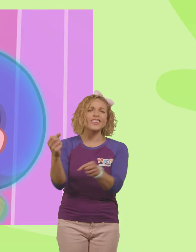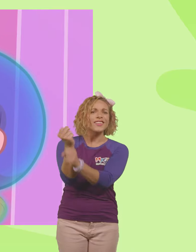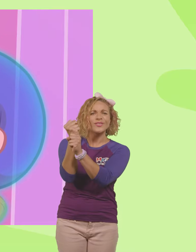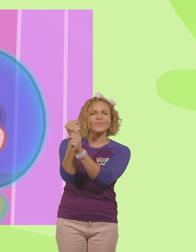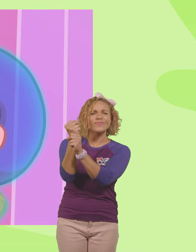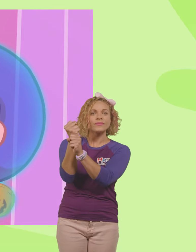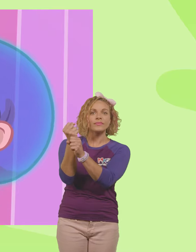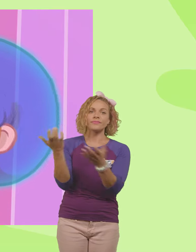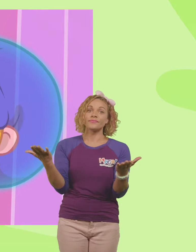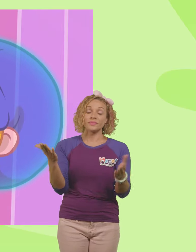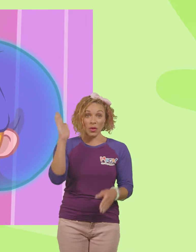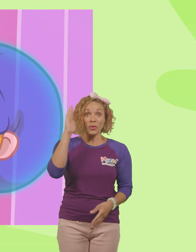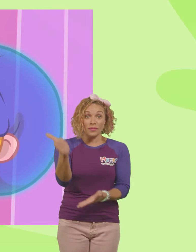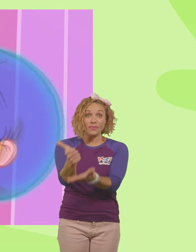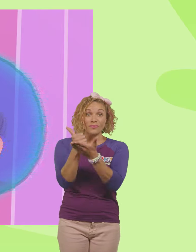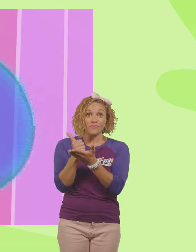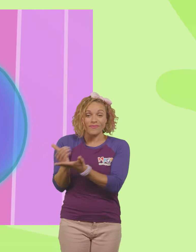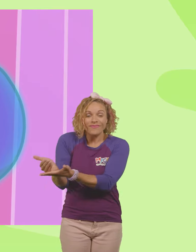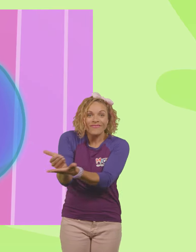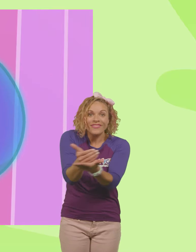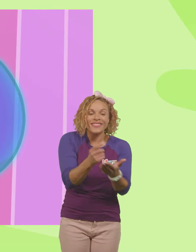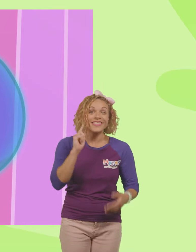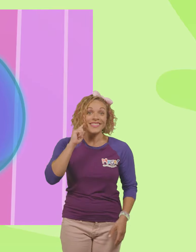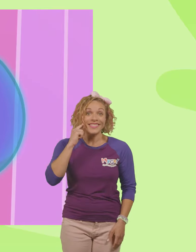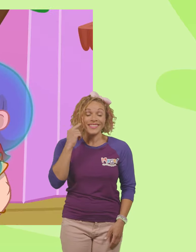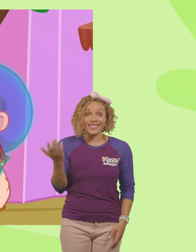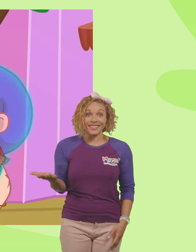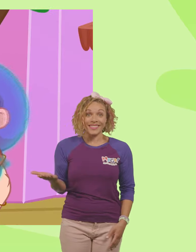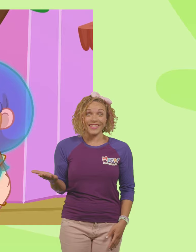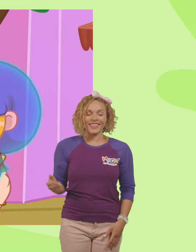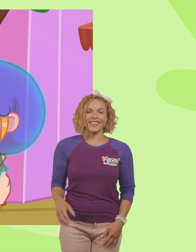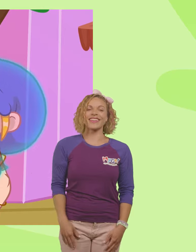hold anything. So will you help us collect candy?